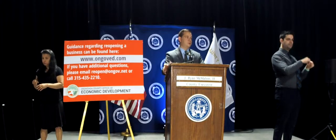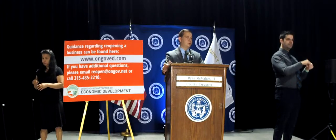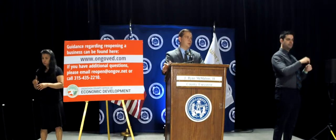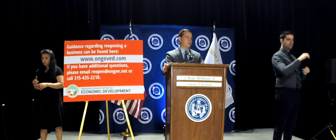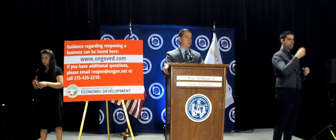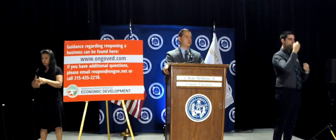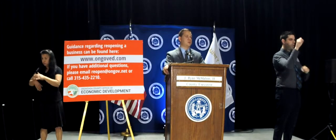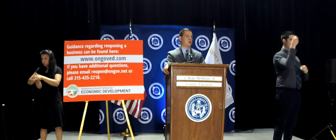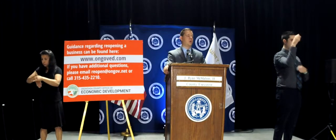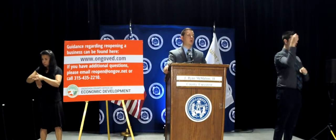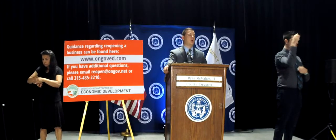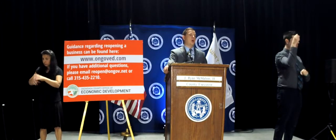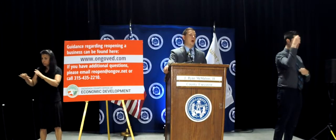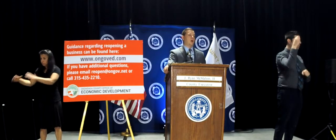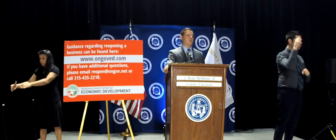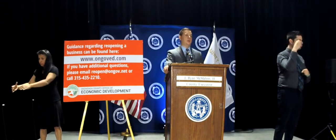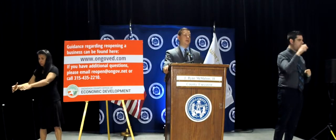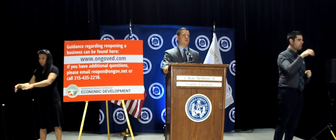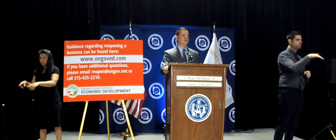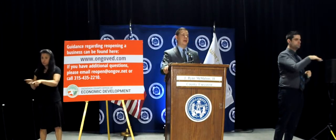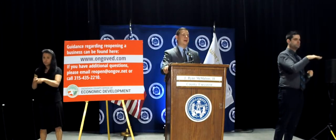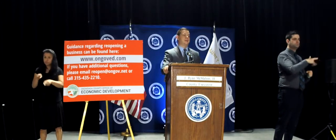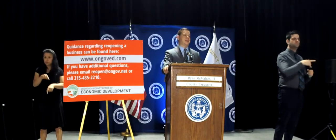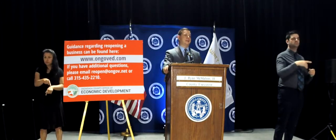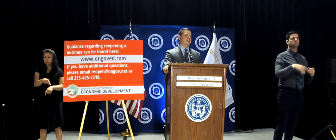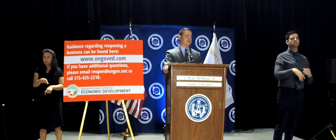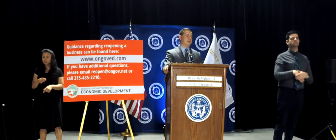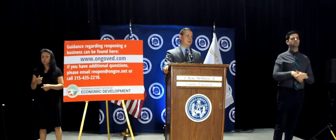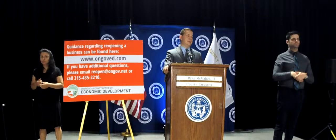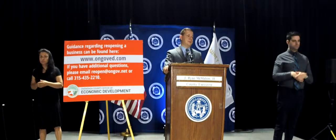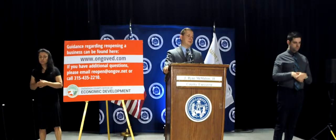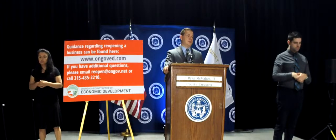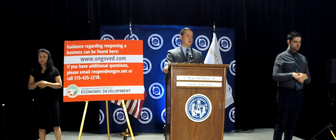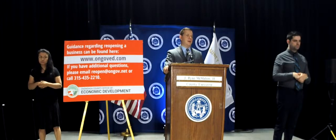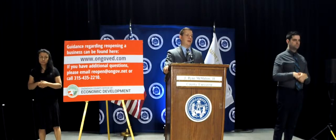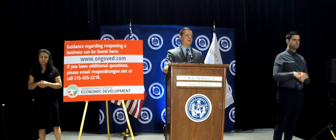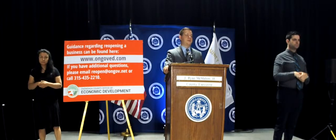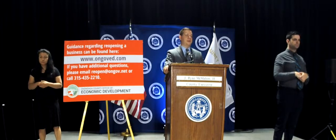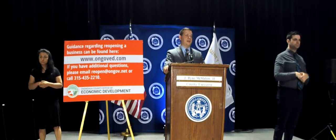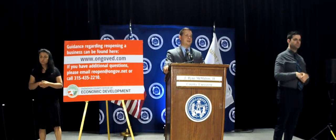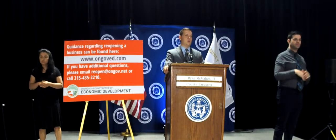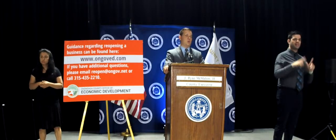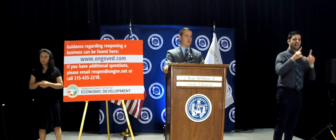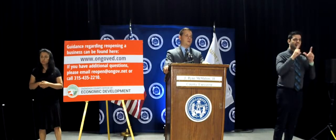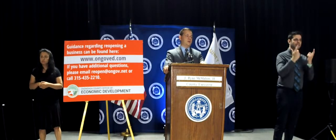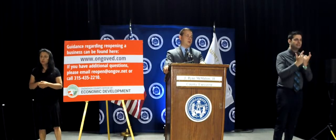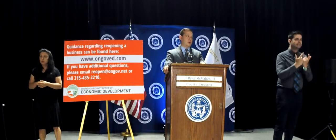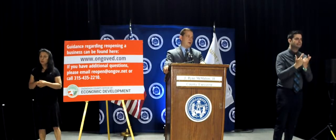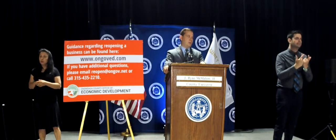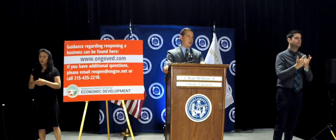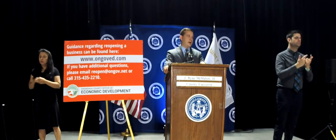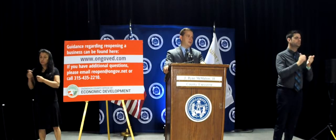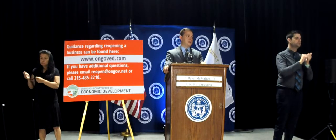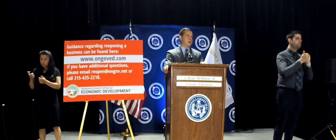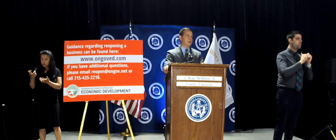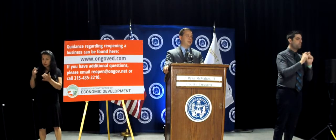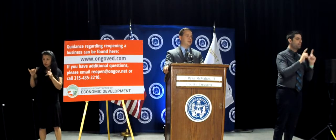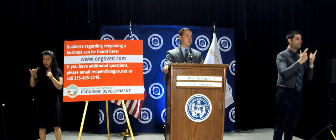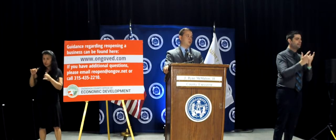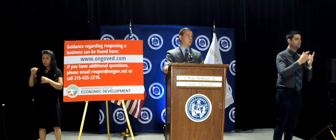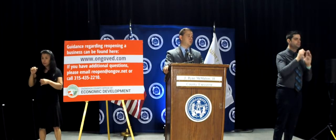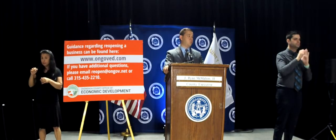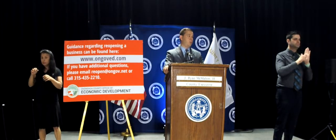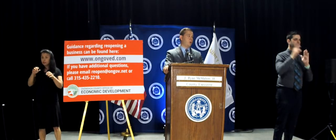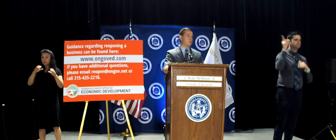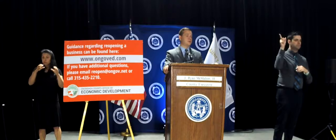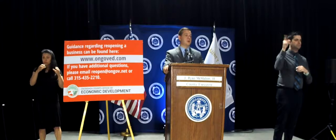around? There's no difference. So related to guidance on leagues, the state has told us they're going to come out with guidance on leagues